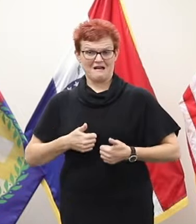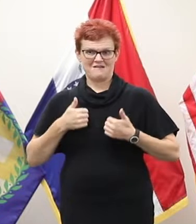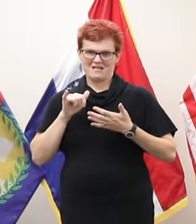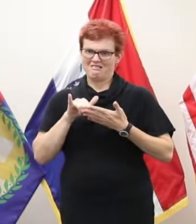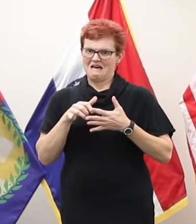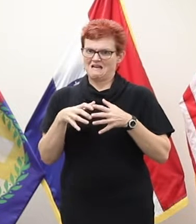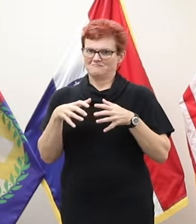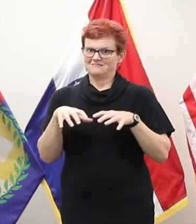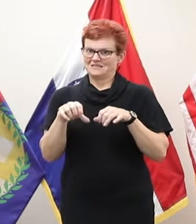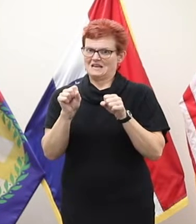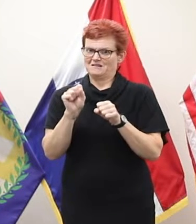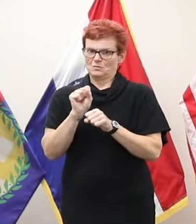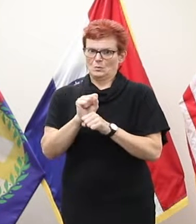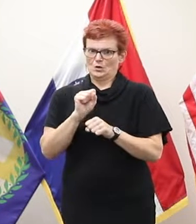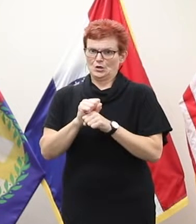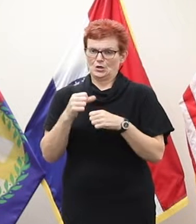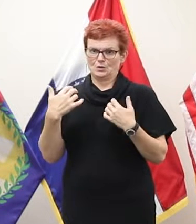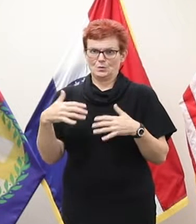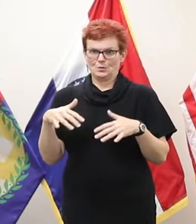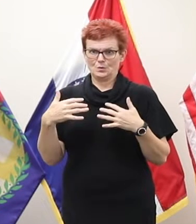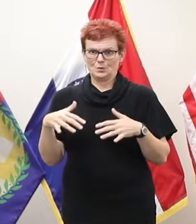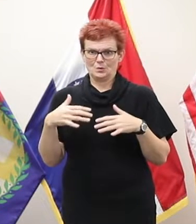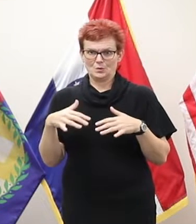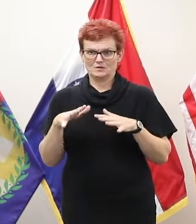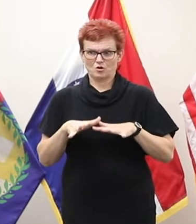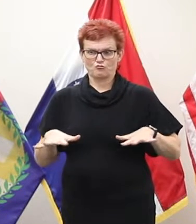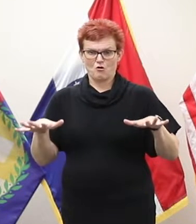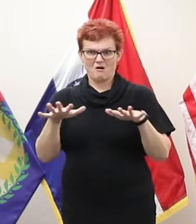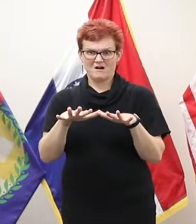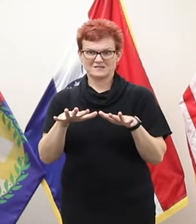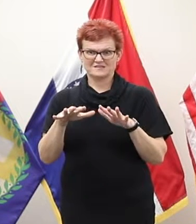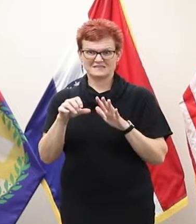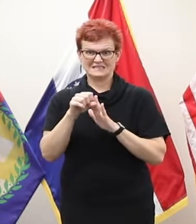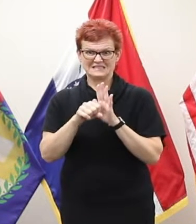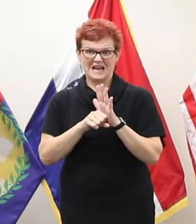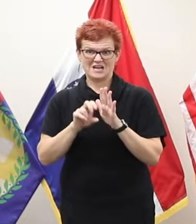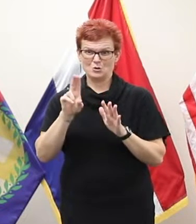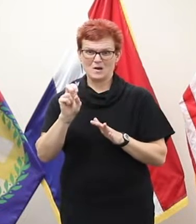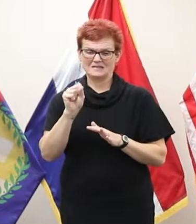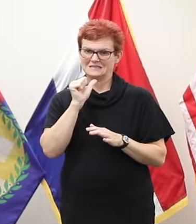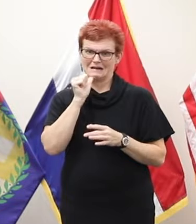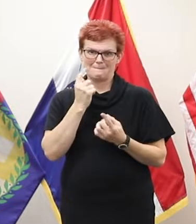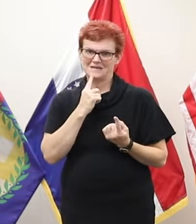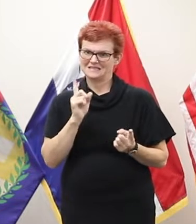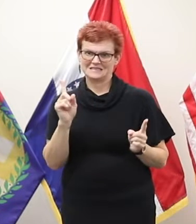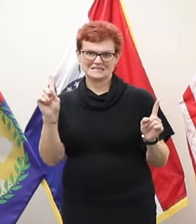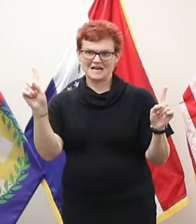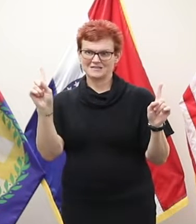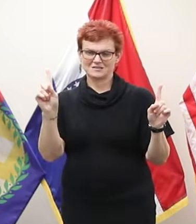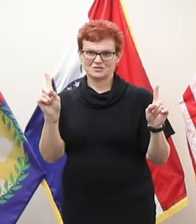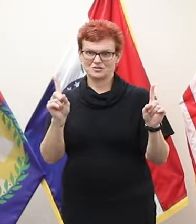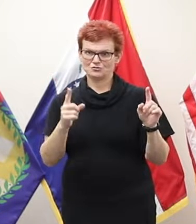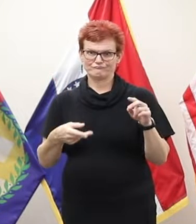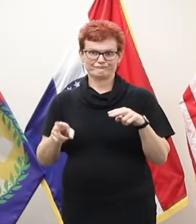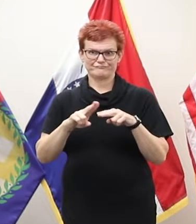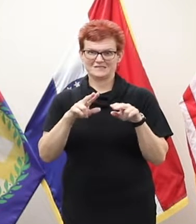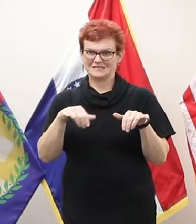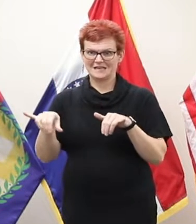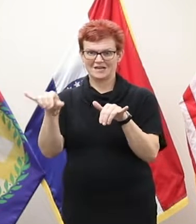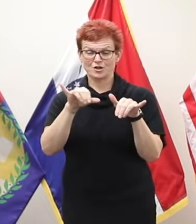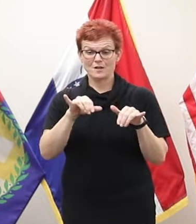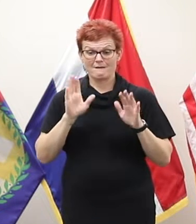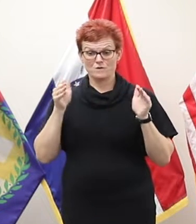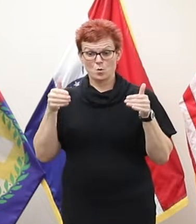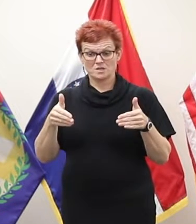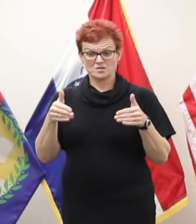Establishing a standard of care across the state and across the U.S. has not been a success. Recent studies suggest that the focus on care should